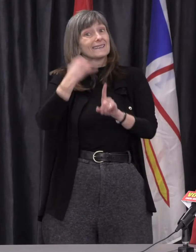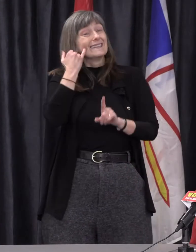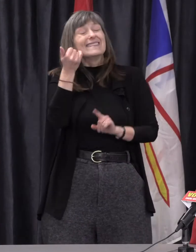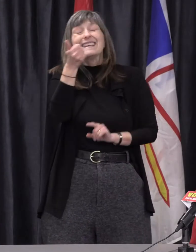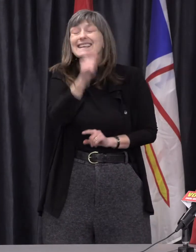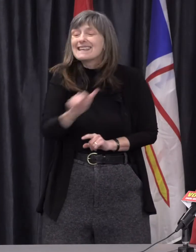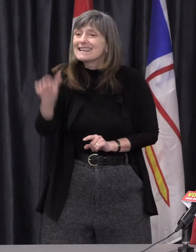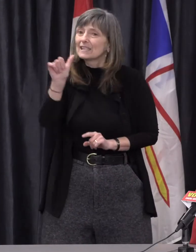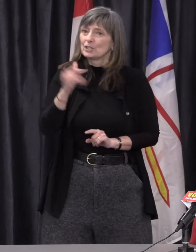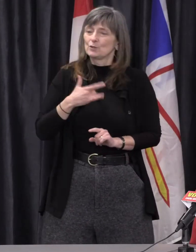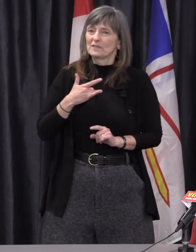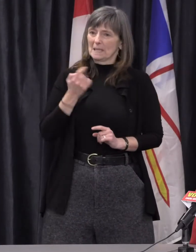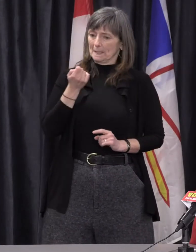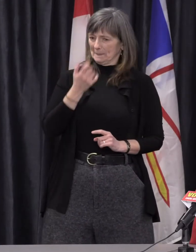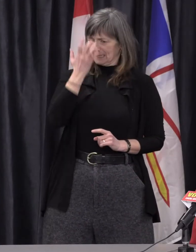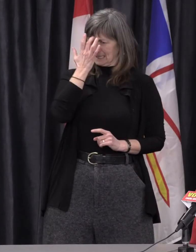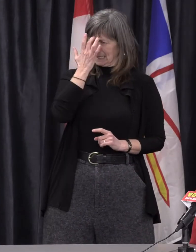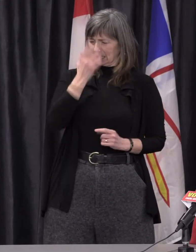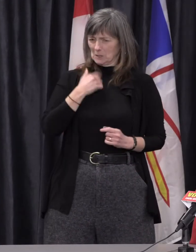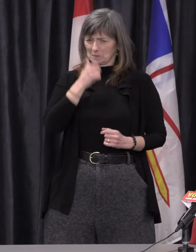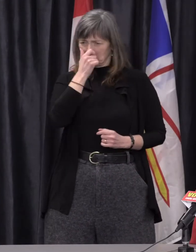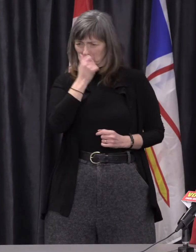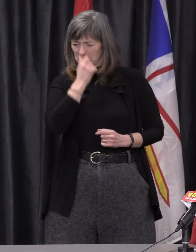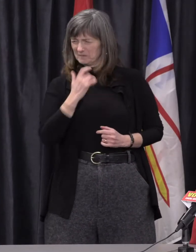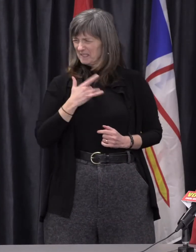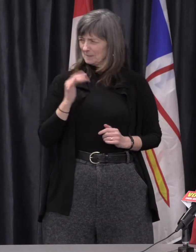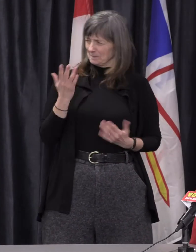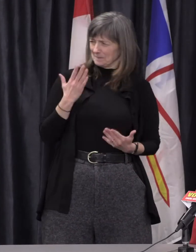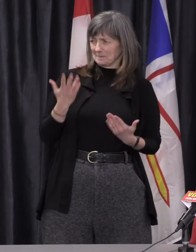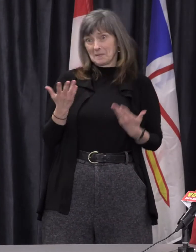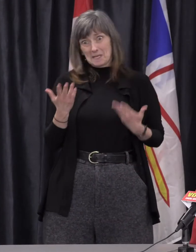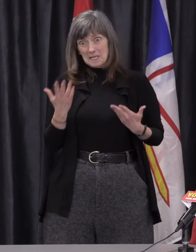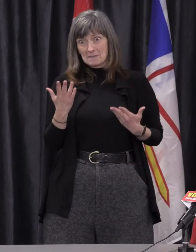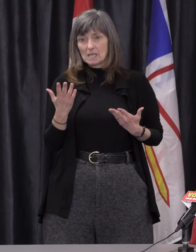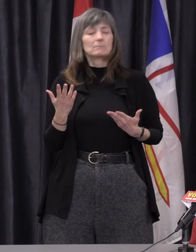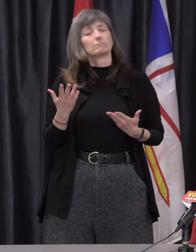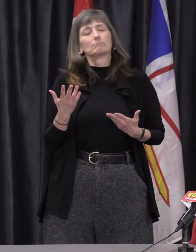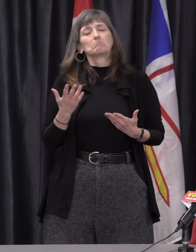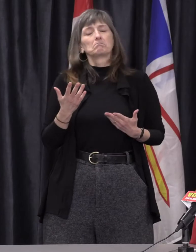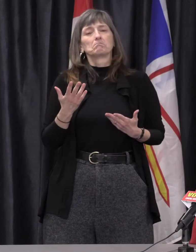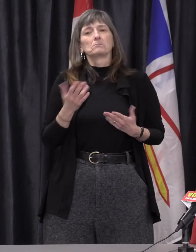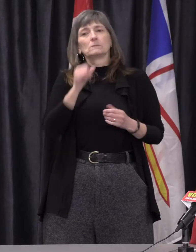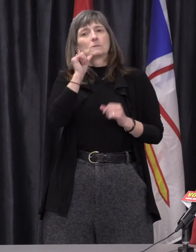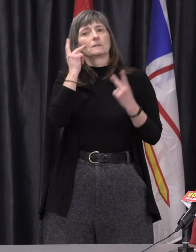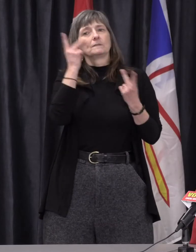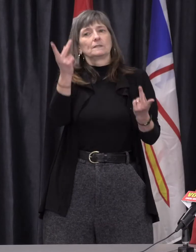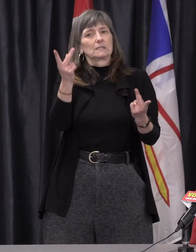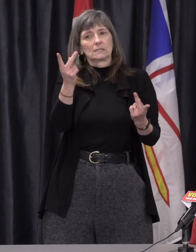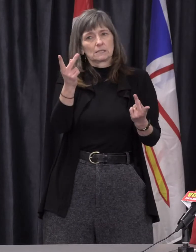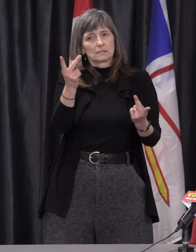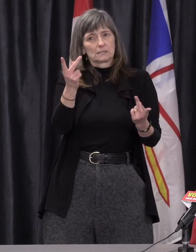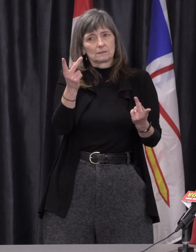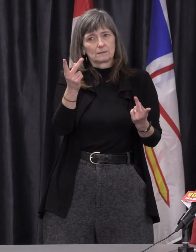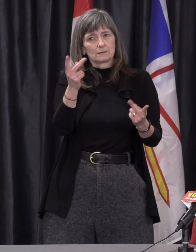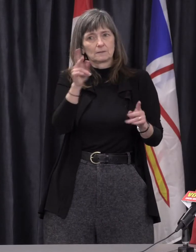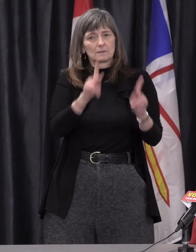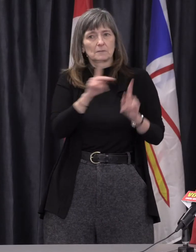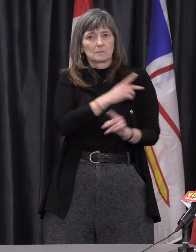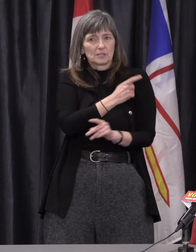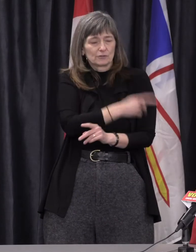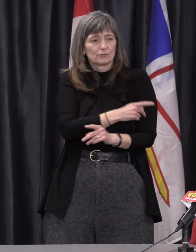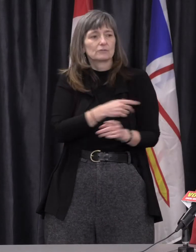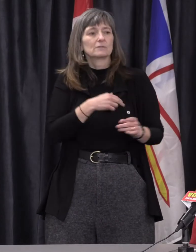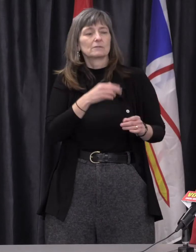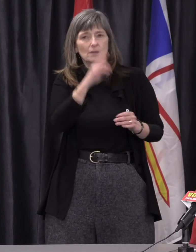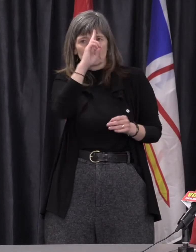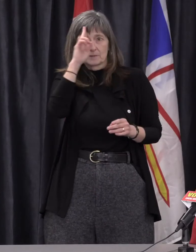of an influenza-like illness or cold symptoms, that they stay away from visiting vulnerable patients. COVID-19 is not the only thing that puts them at